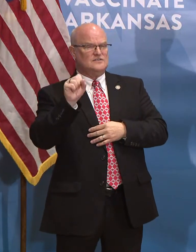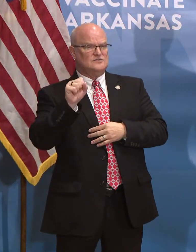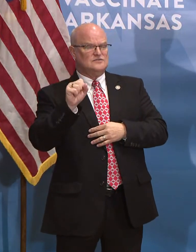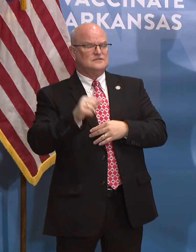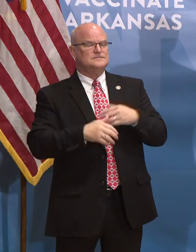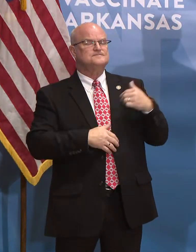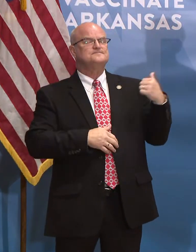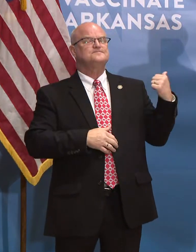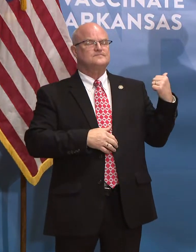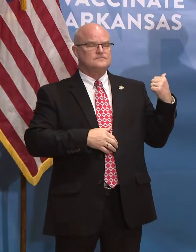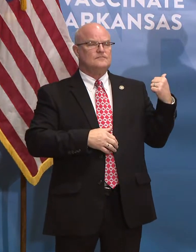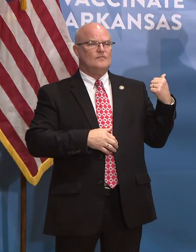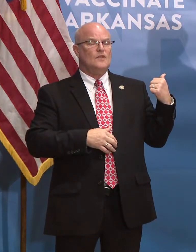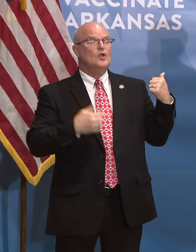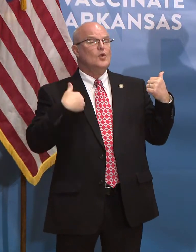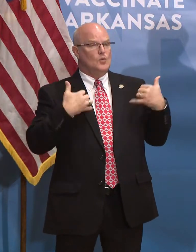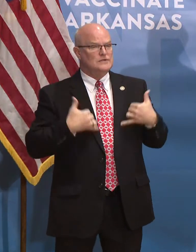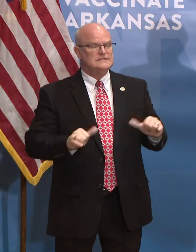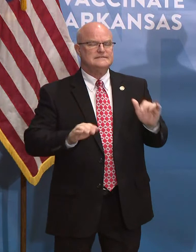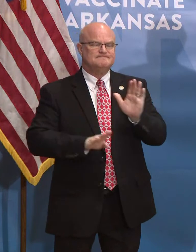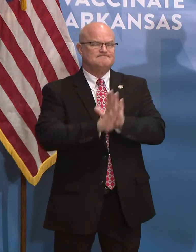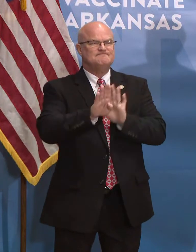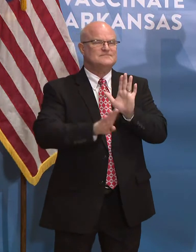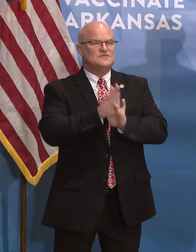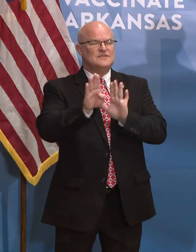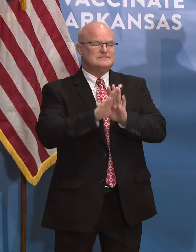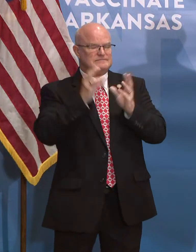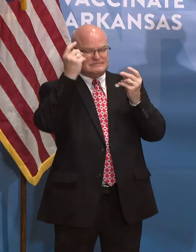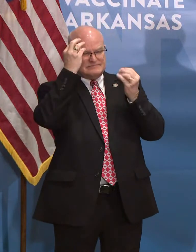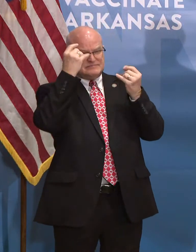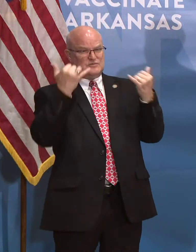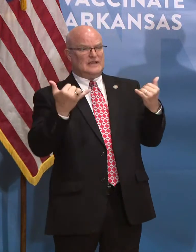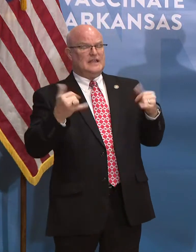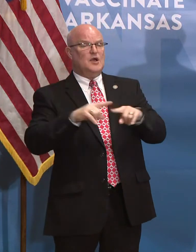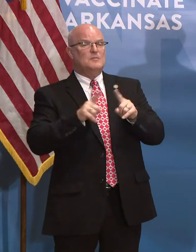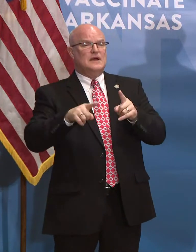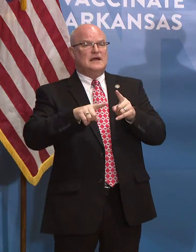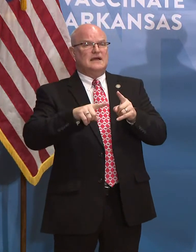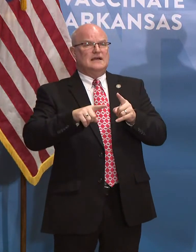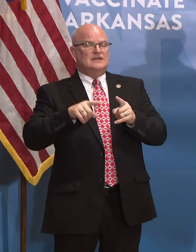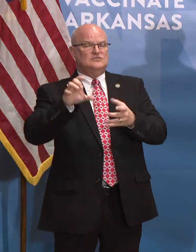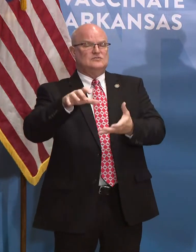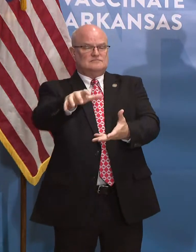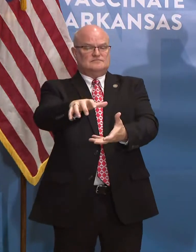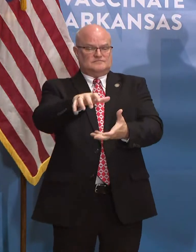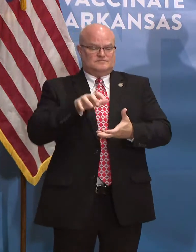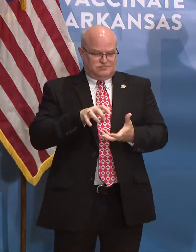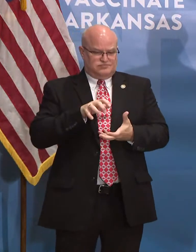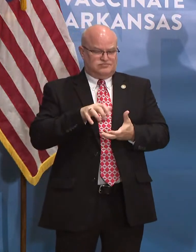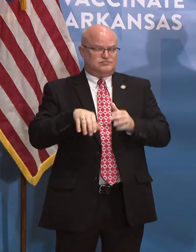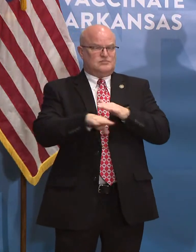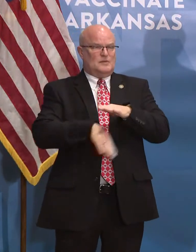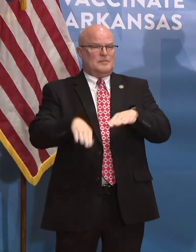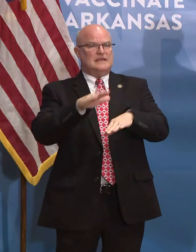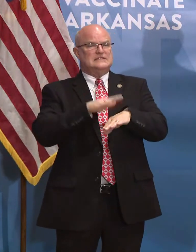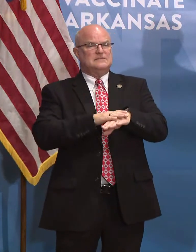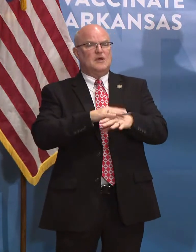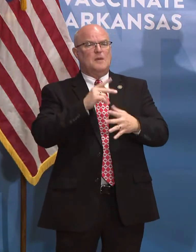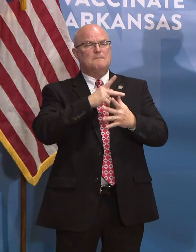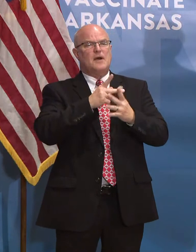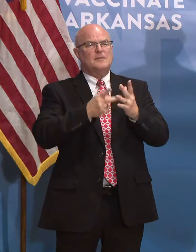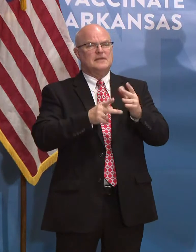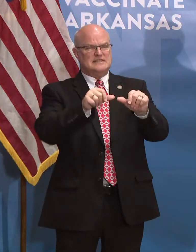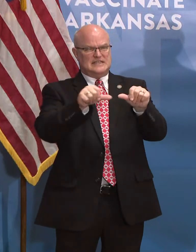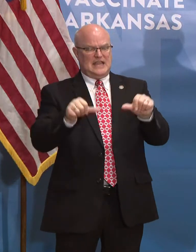We're still developing that, but the initial shipment should be based upon